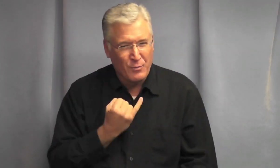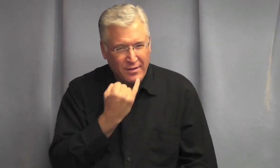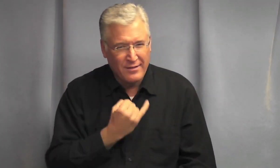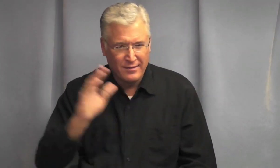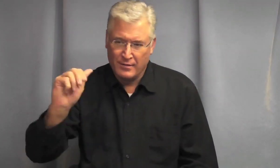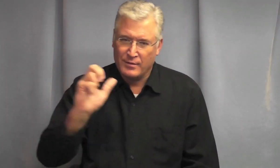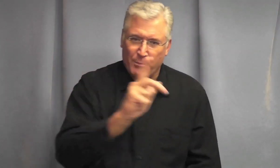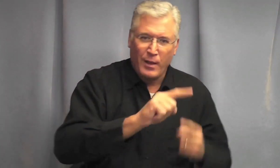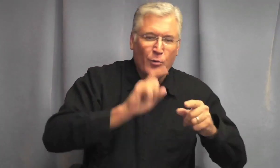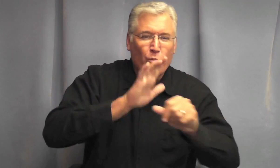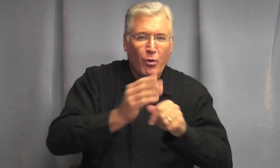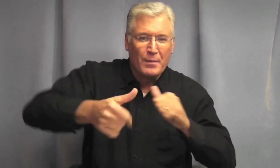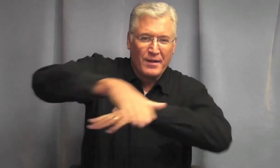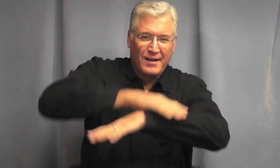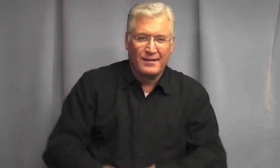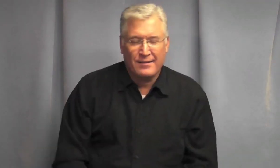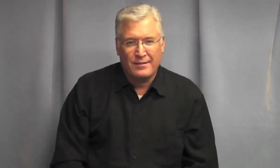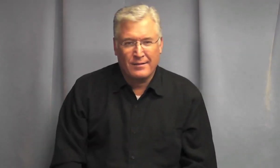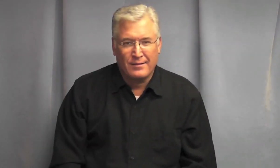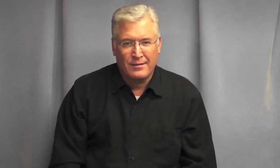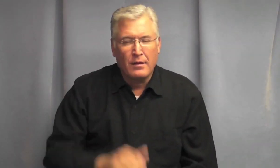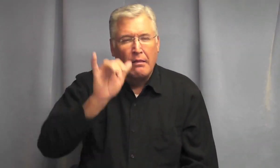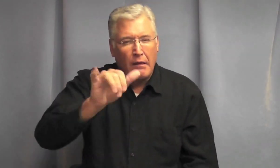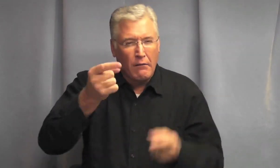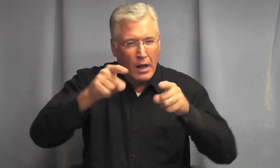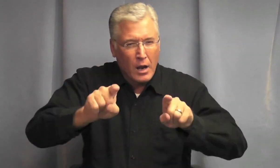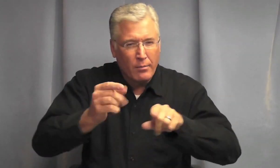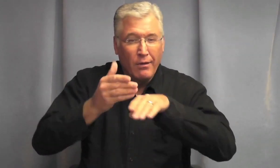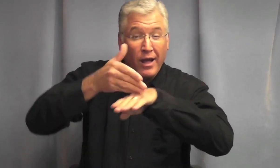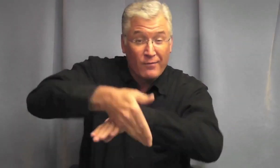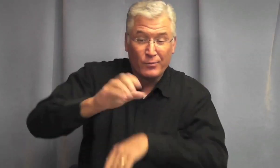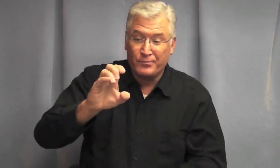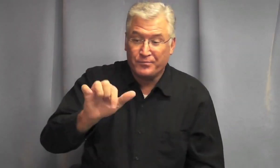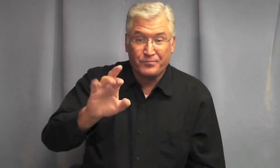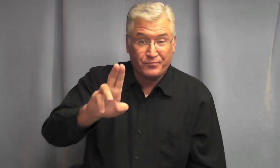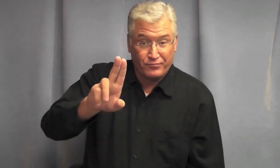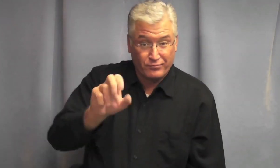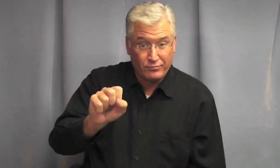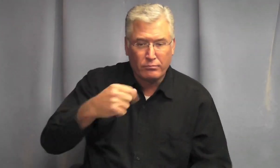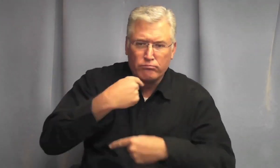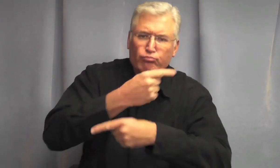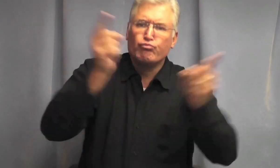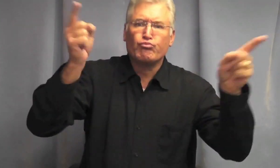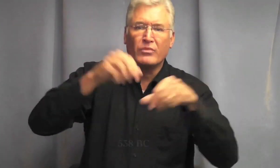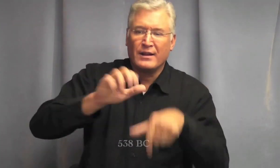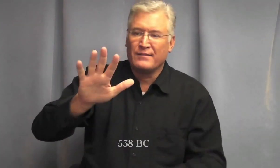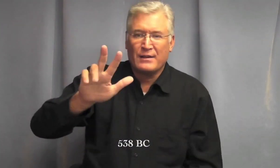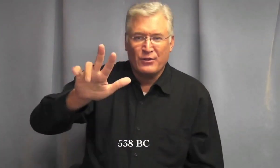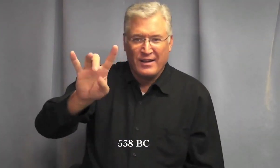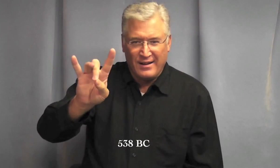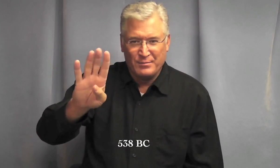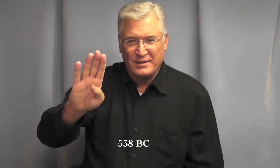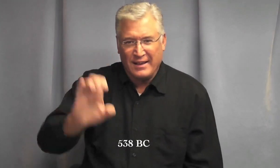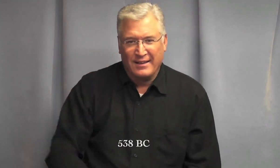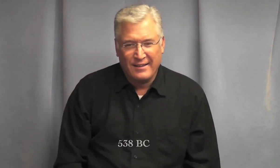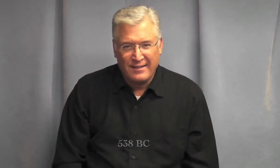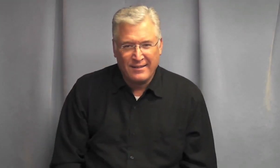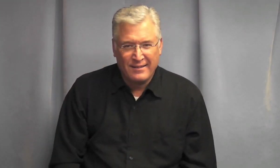peace. And they told the Israelites they could go back to their homeland. And that happened after King Cyrus made an announcement